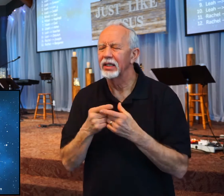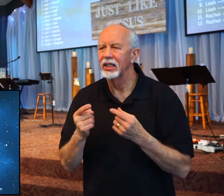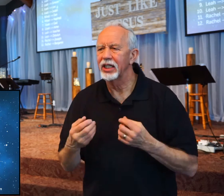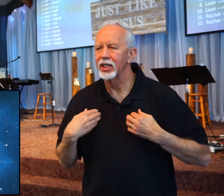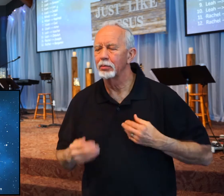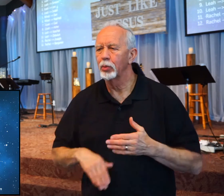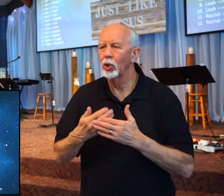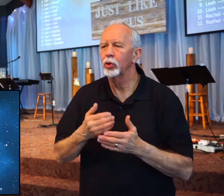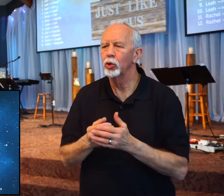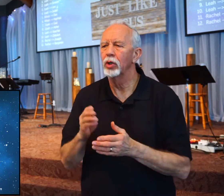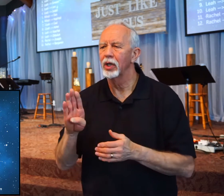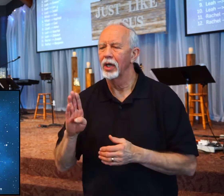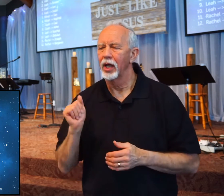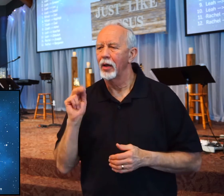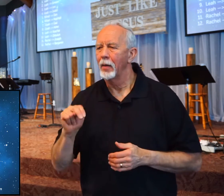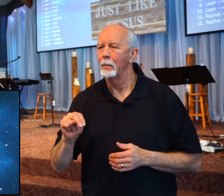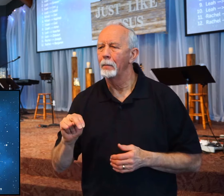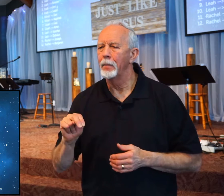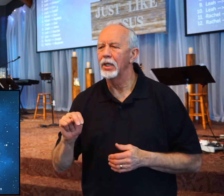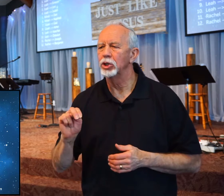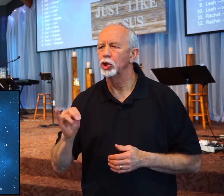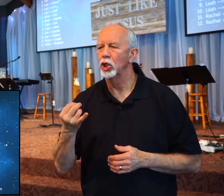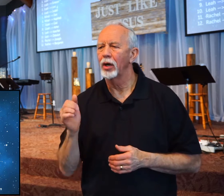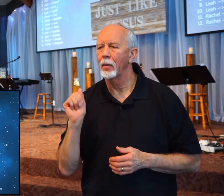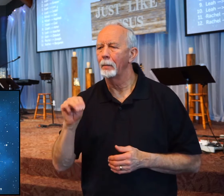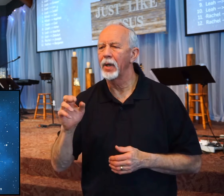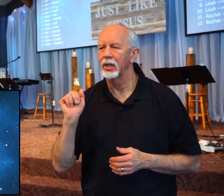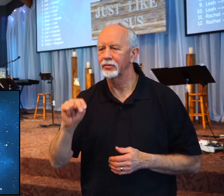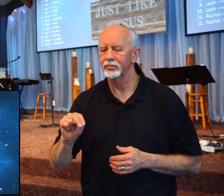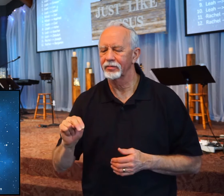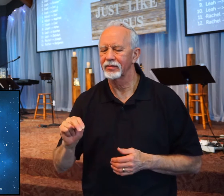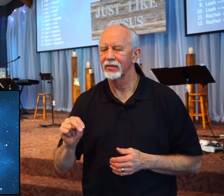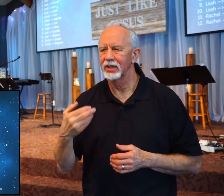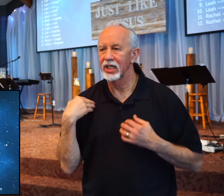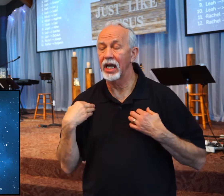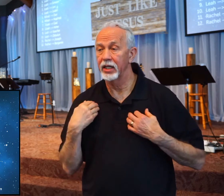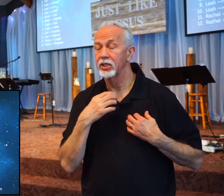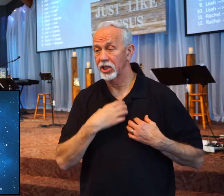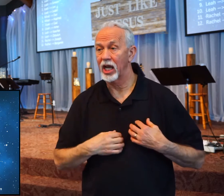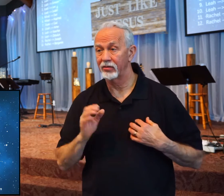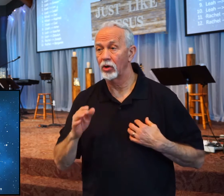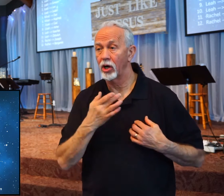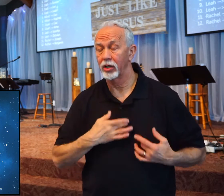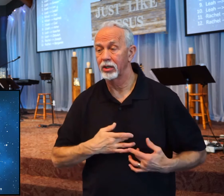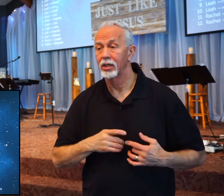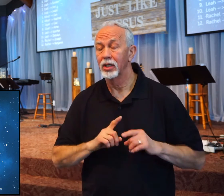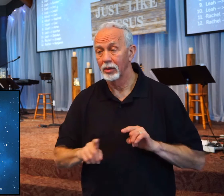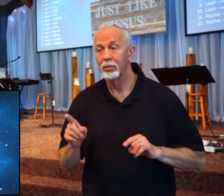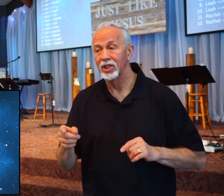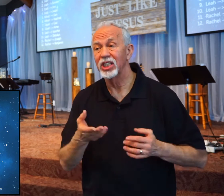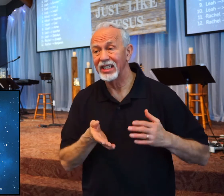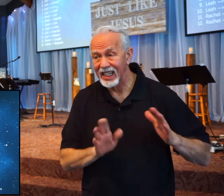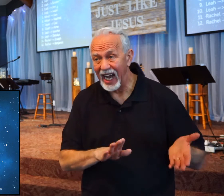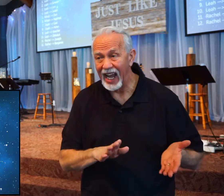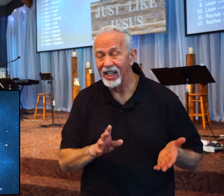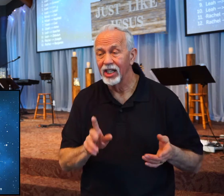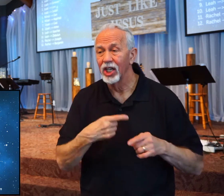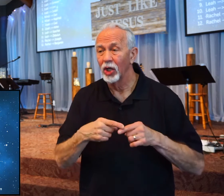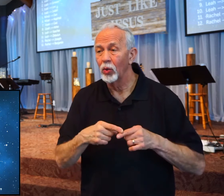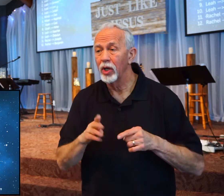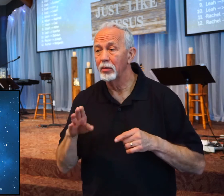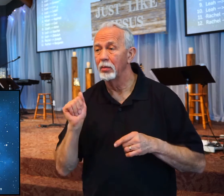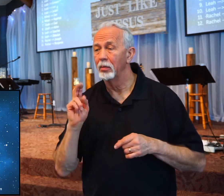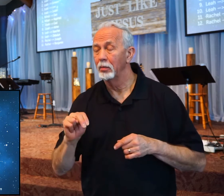to Benjamin. She wanted one more son, and she got her desire. But if you remember, she died as a result of